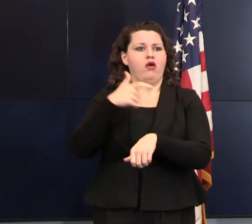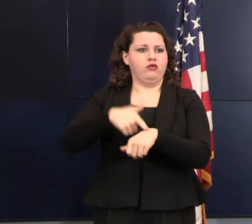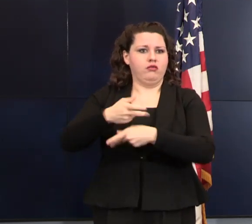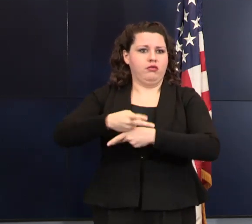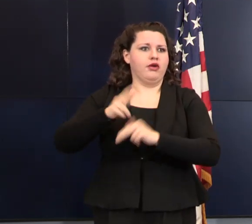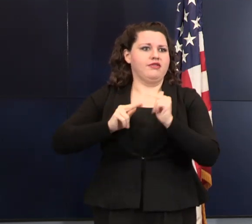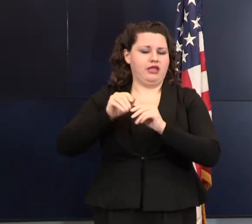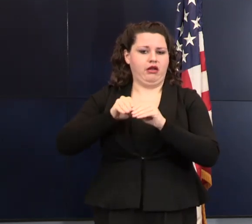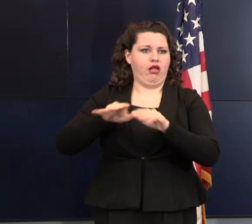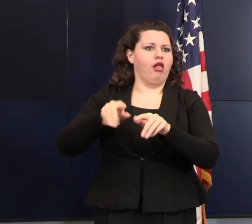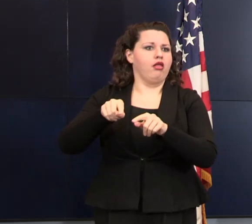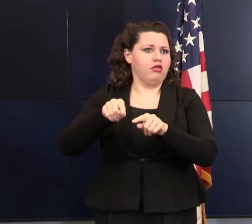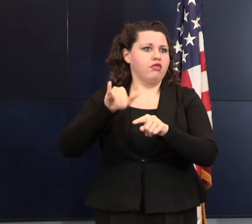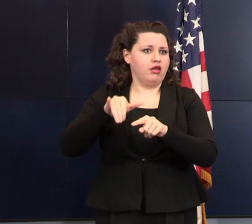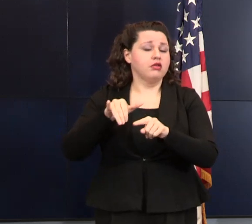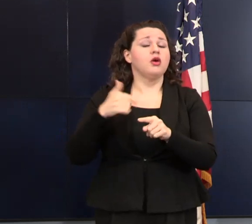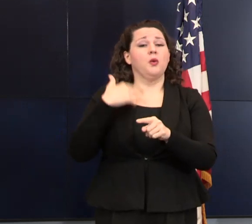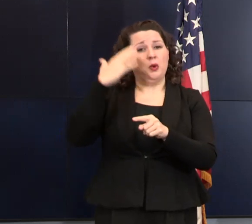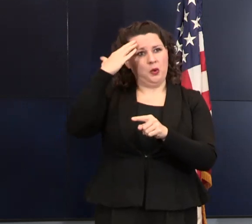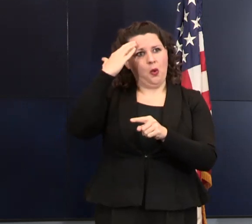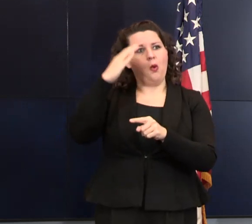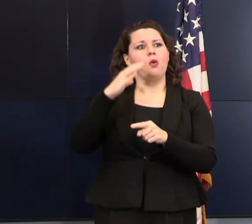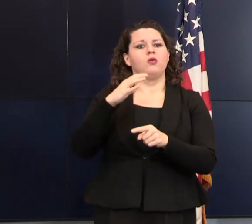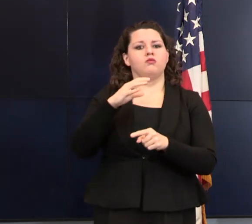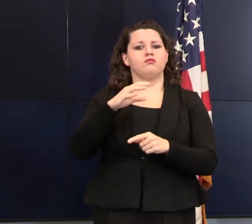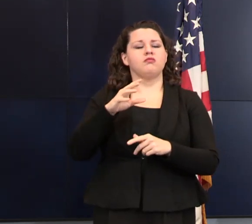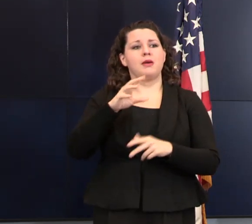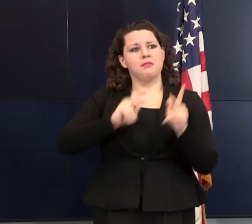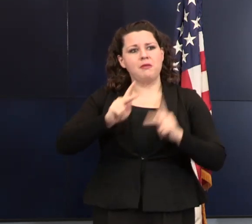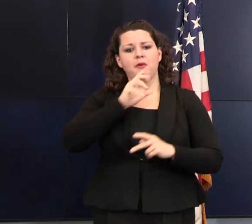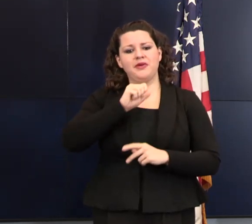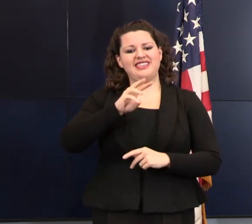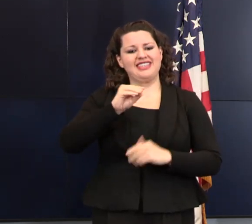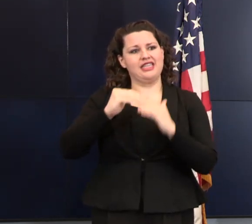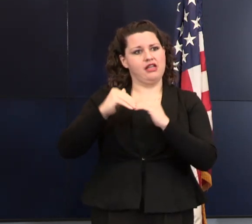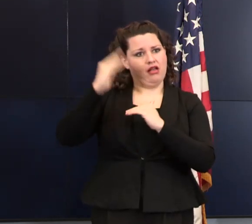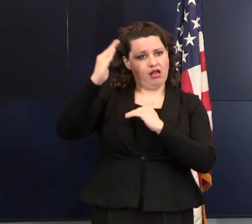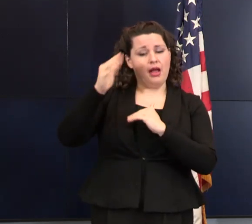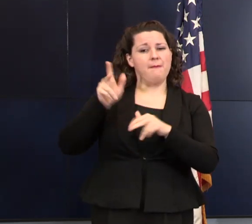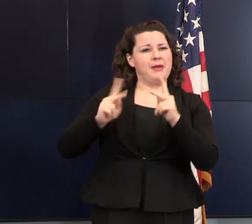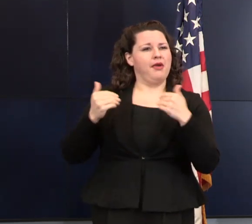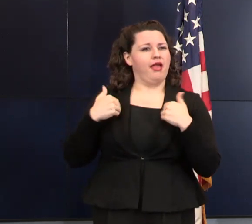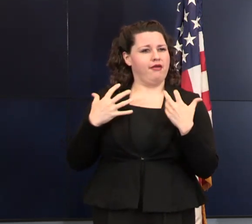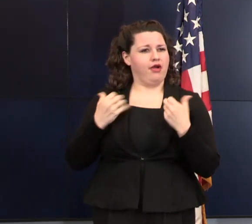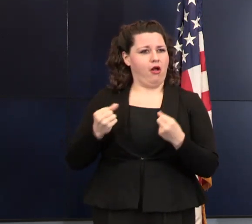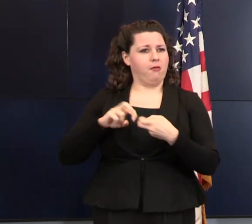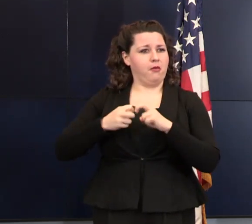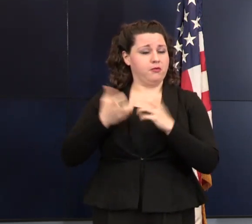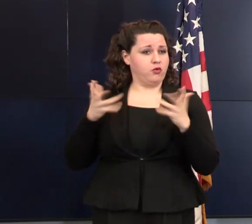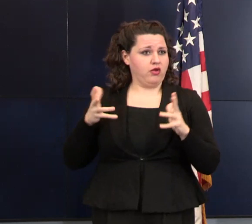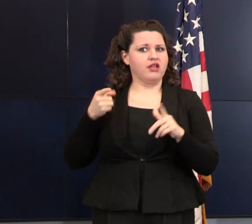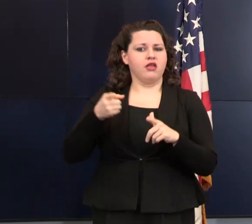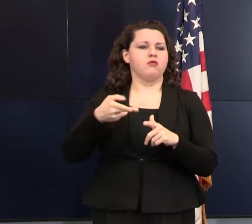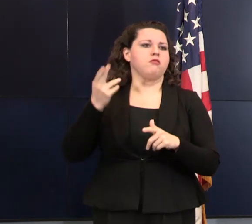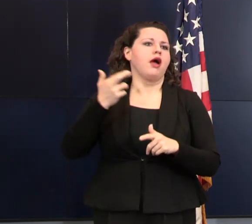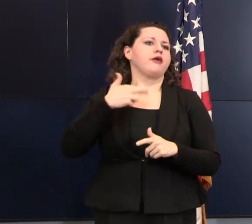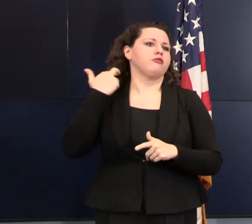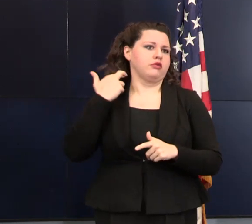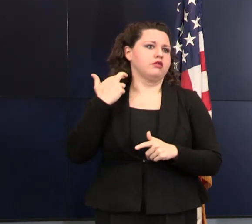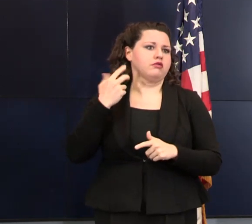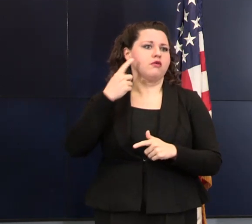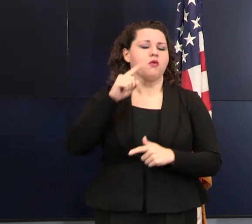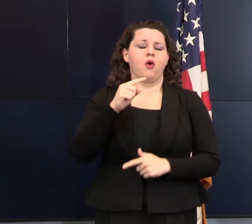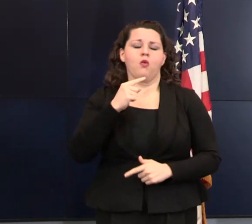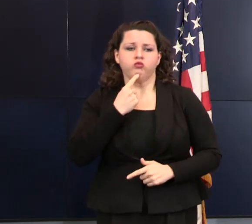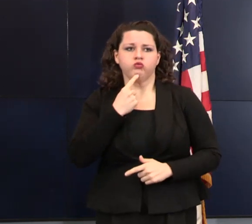long-term care facility. We know older adults over the age of 60 and those with underlying health conditions are at the highest risk for